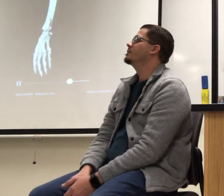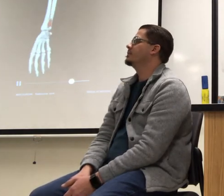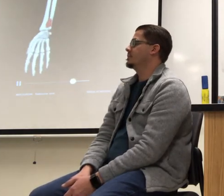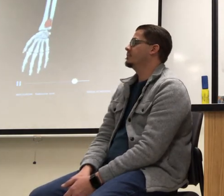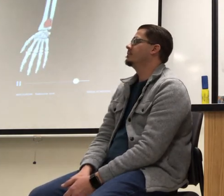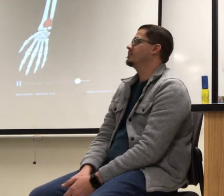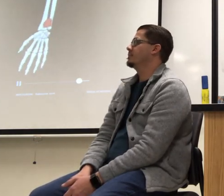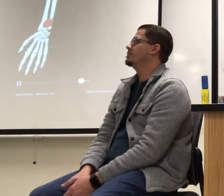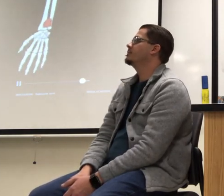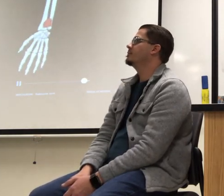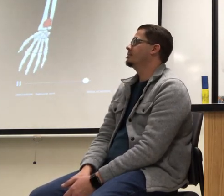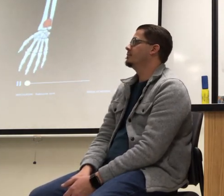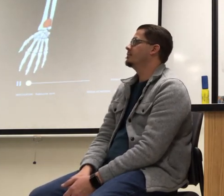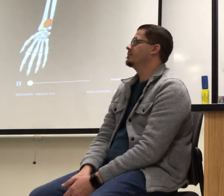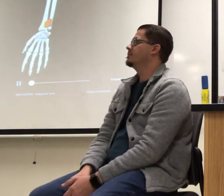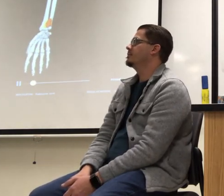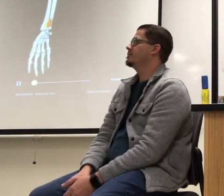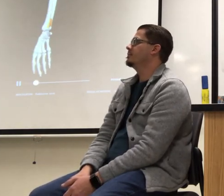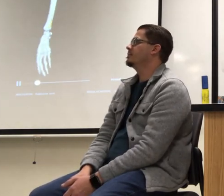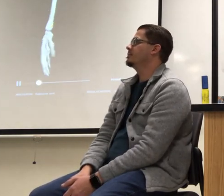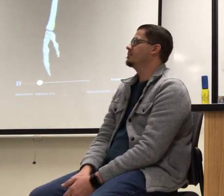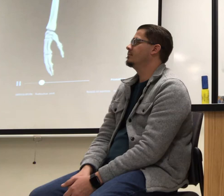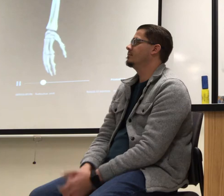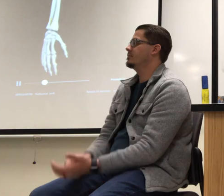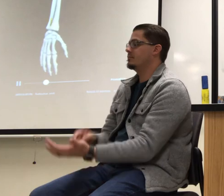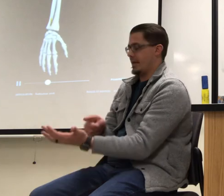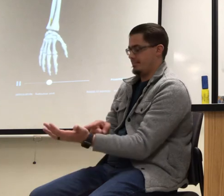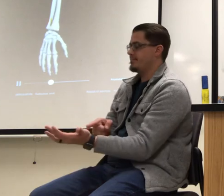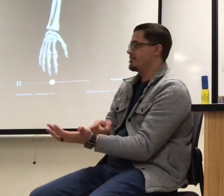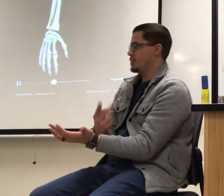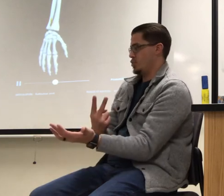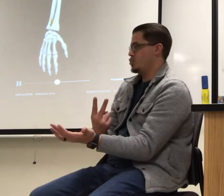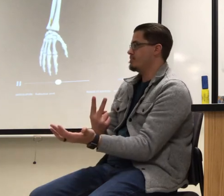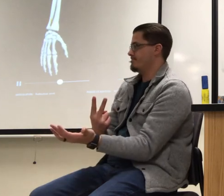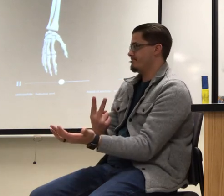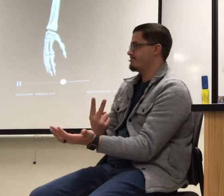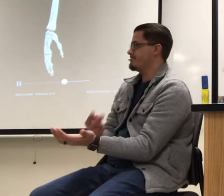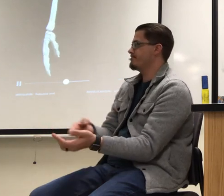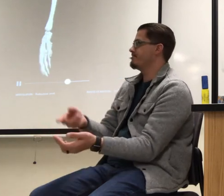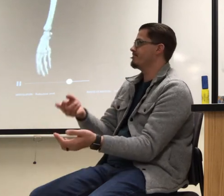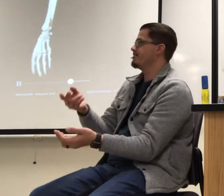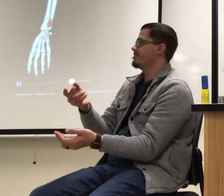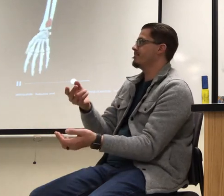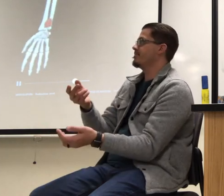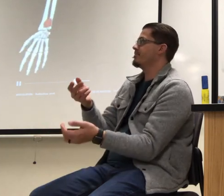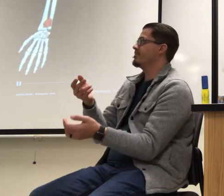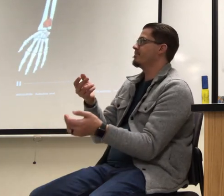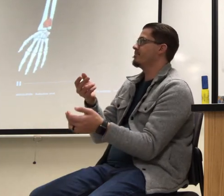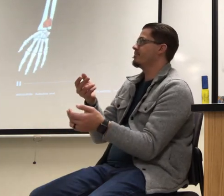Name the most distal joint.